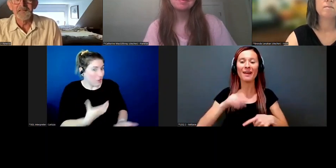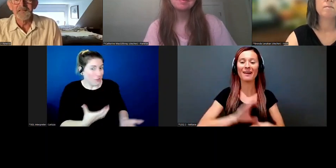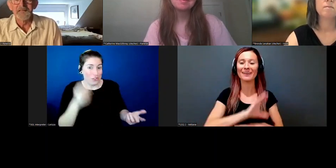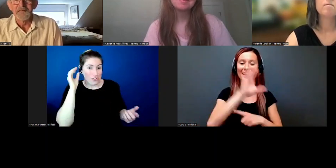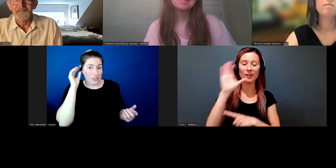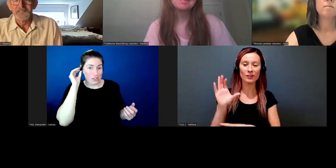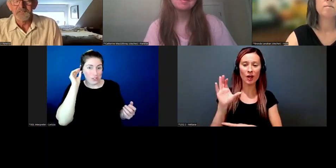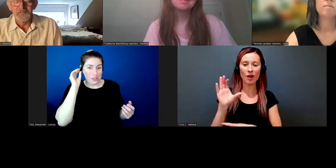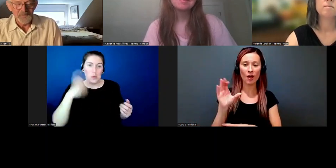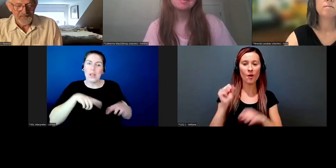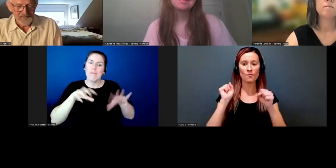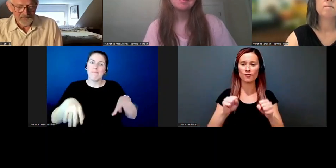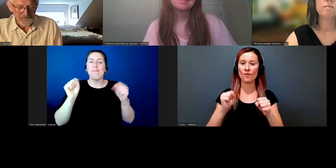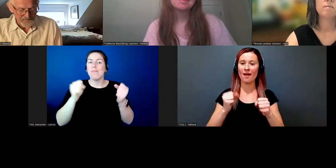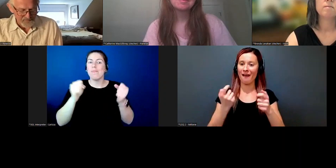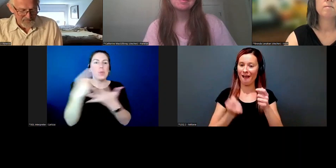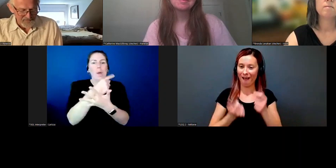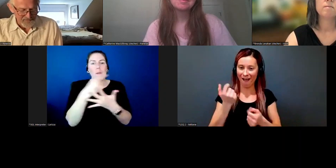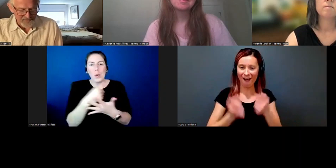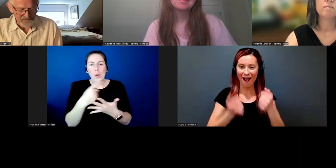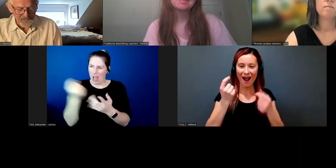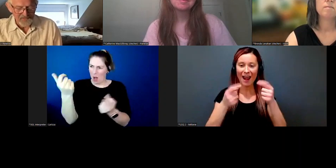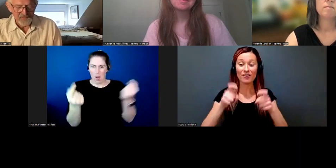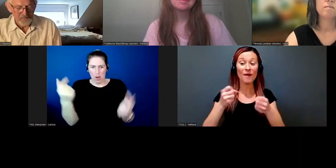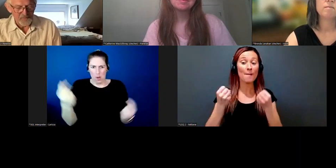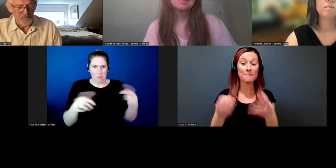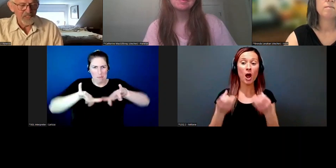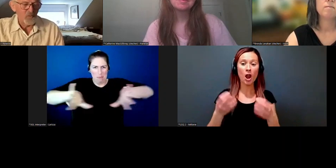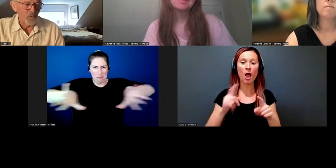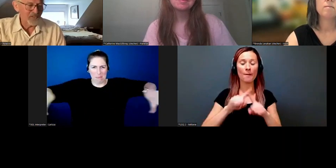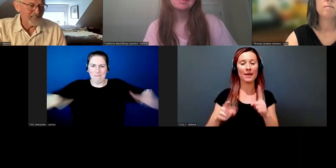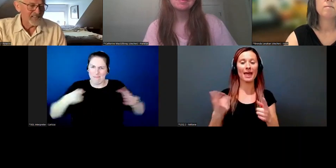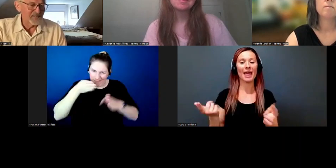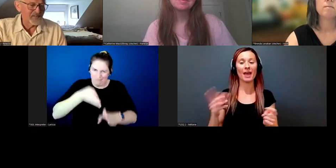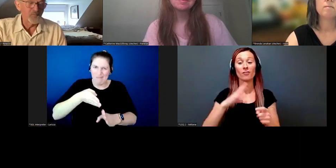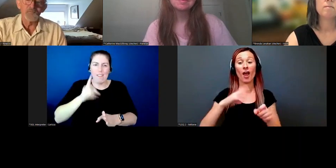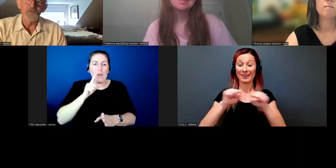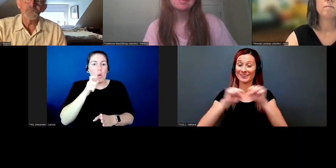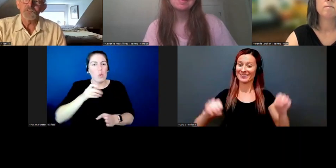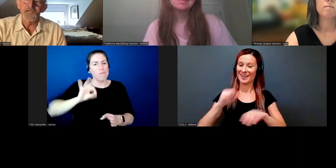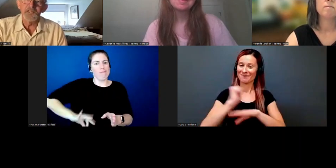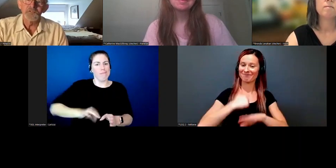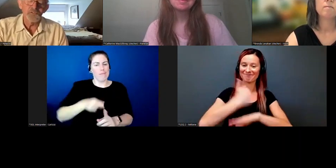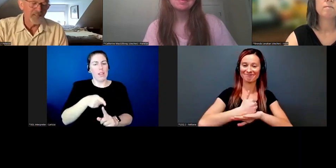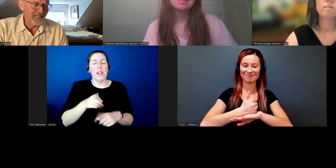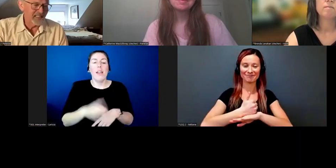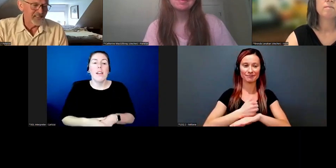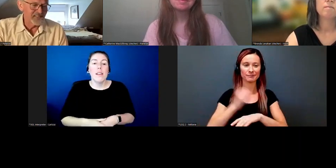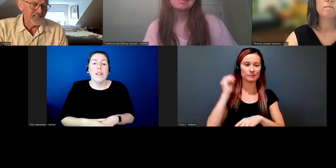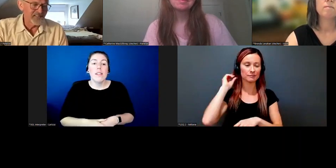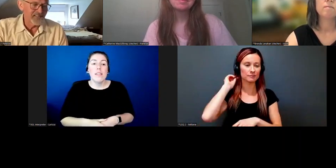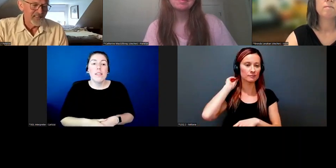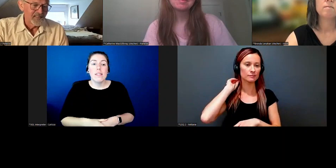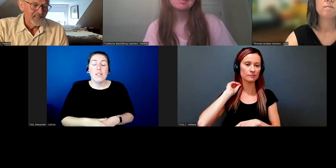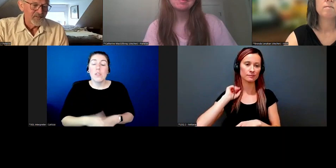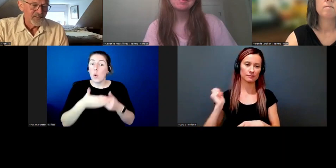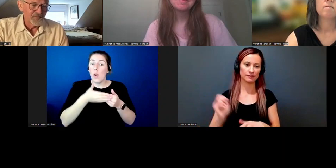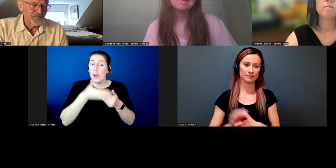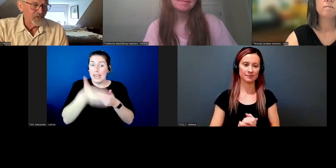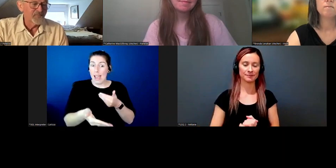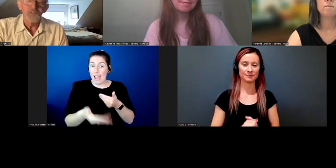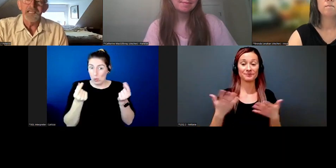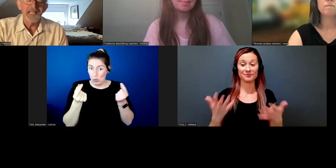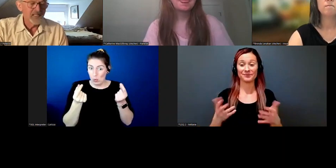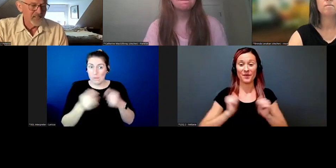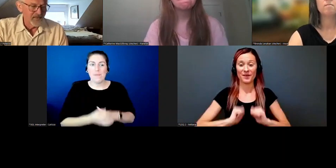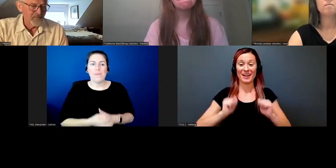there. So, you know what, I'll just, you know, put one quote that, so what we're trying to do sort of next is that, you know, we're